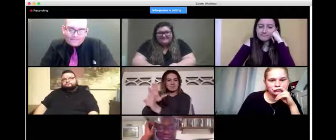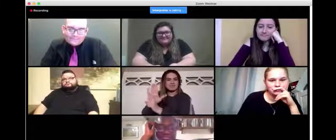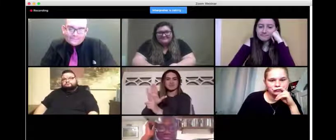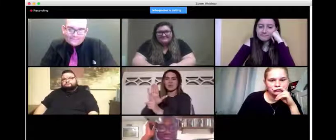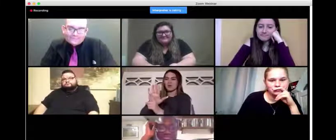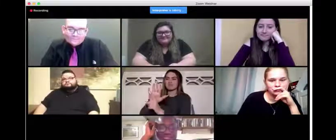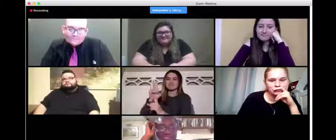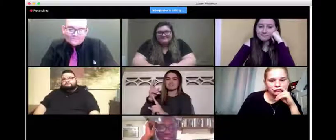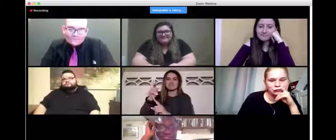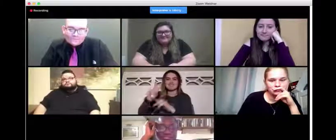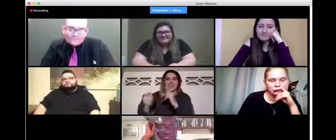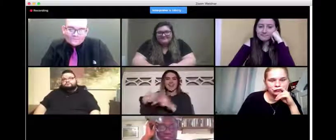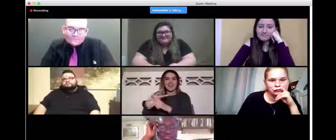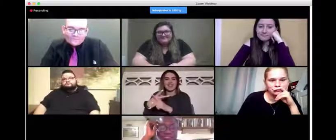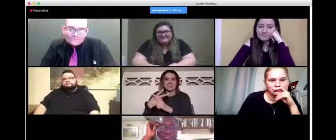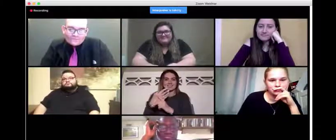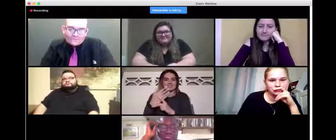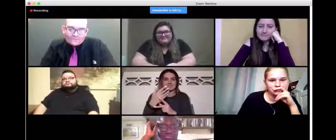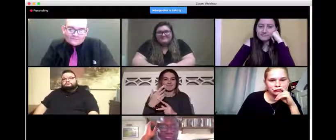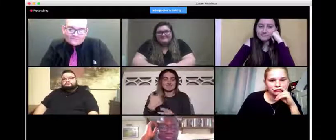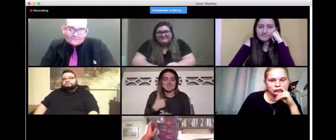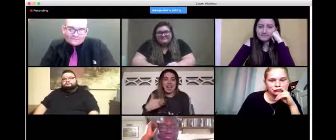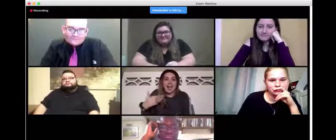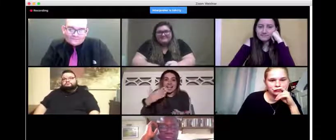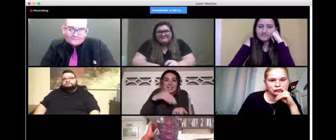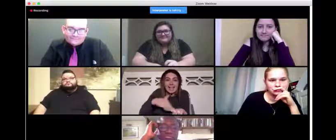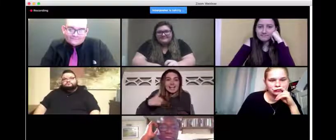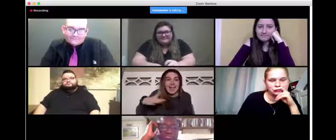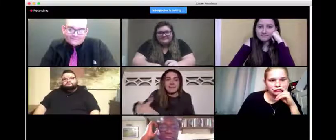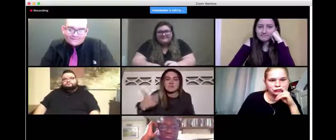watched it, but I think that, if it's too much drama and all that,